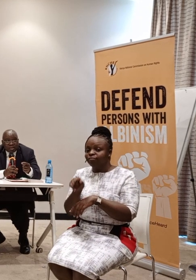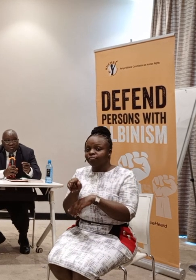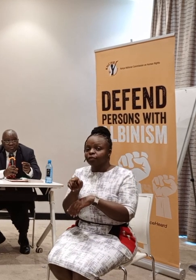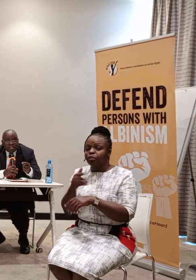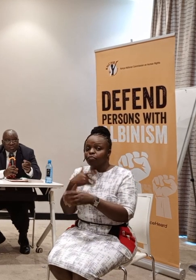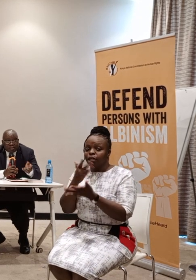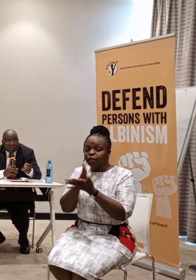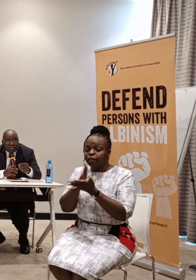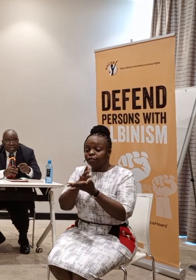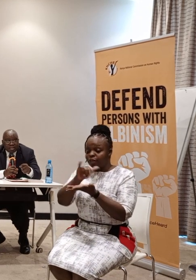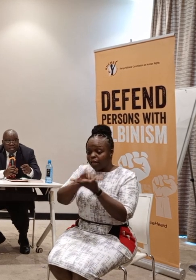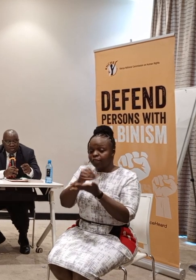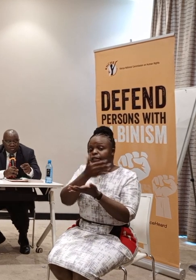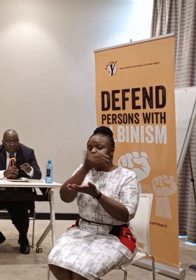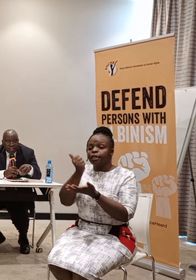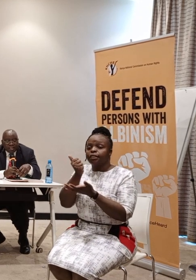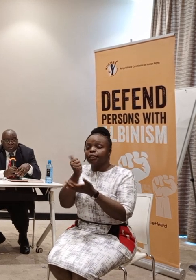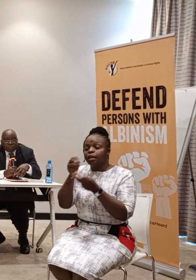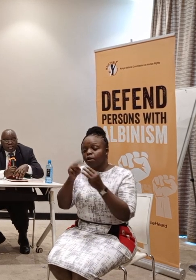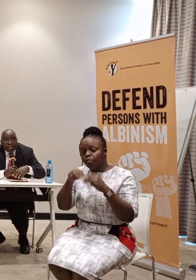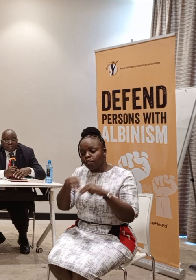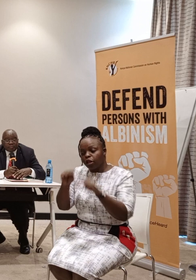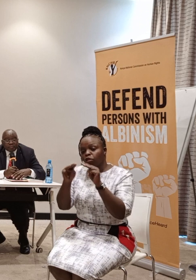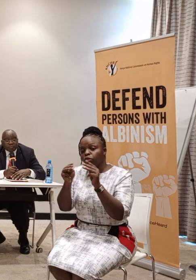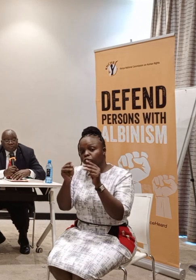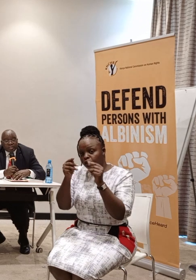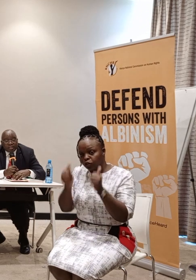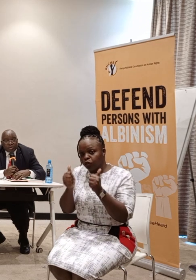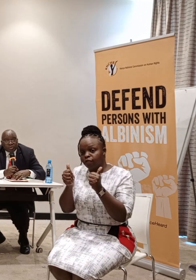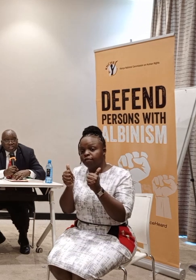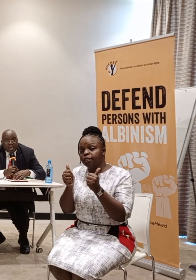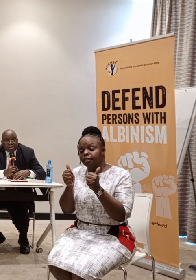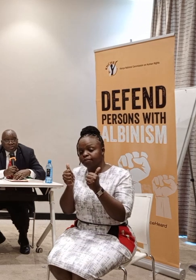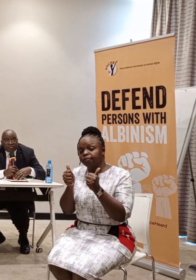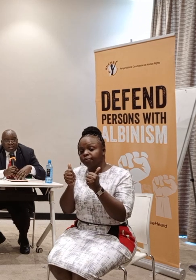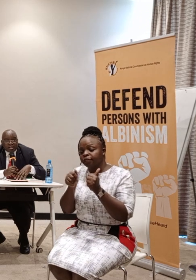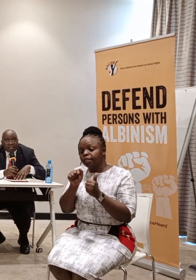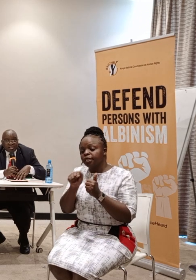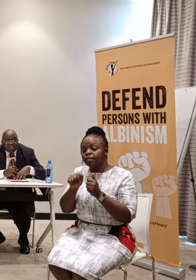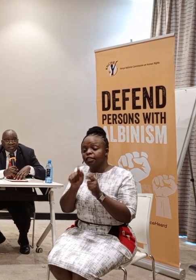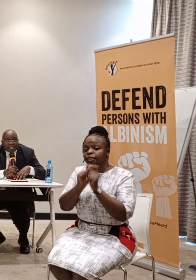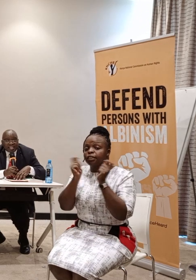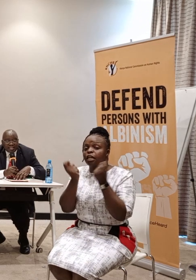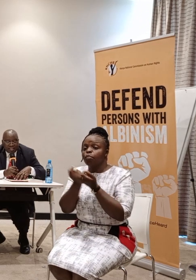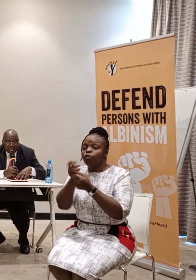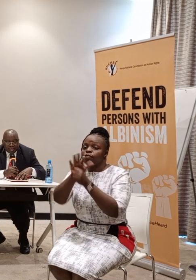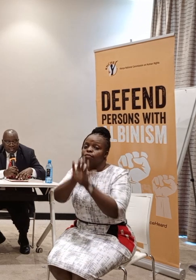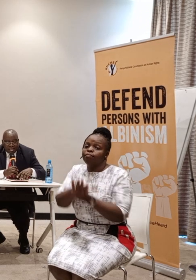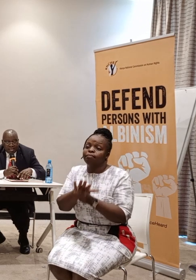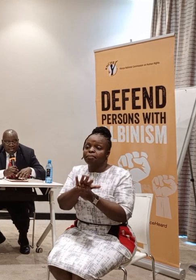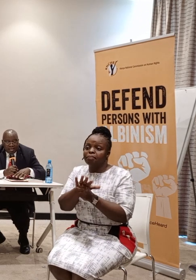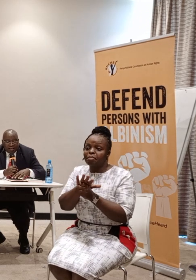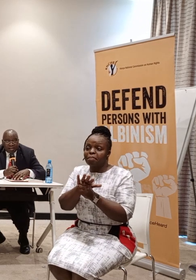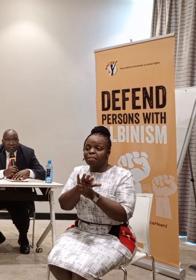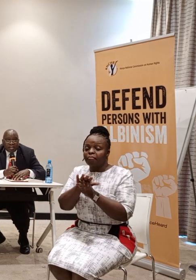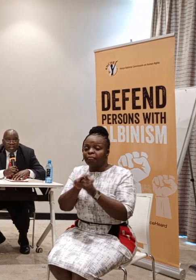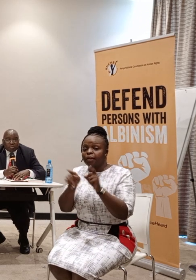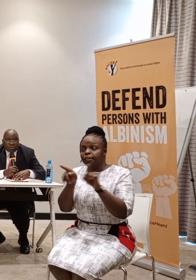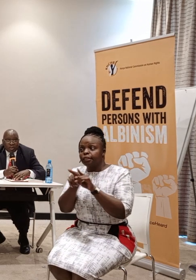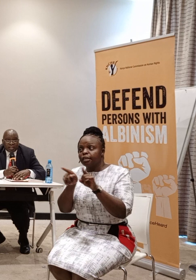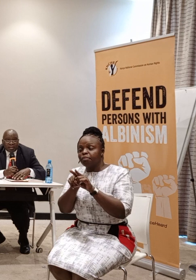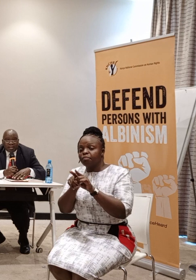those best methods of dealing with, this kind of stigmatization and